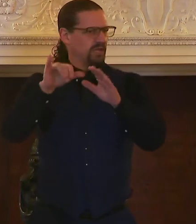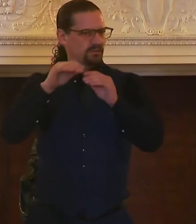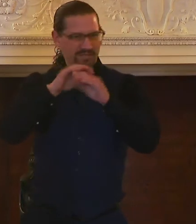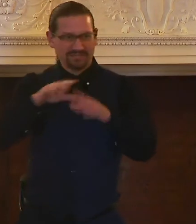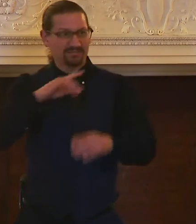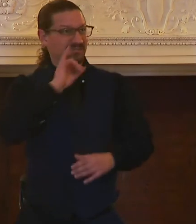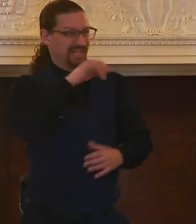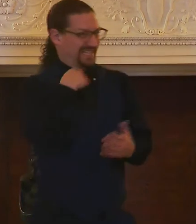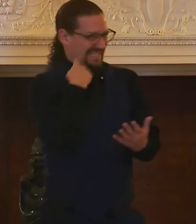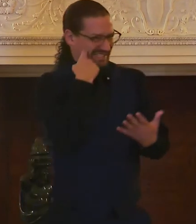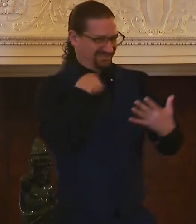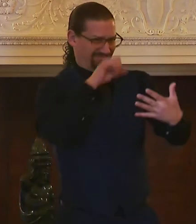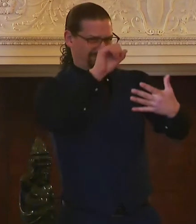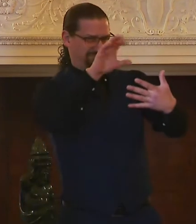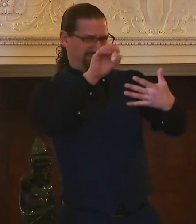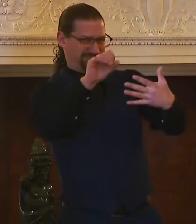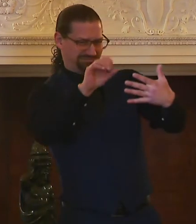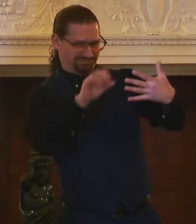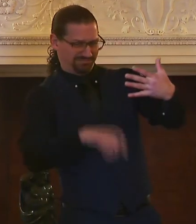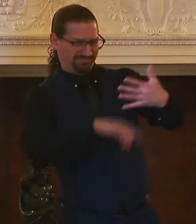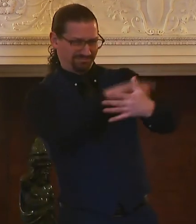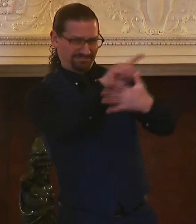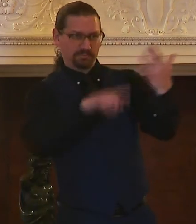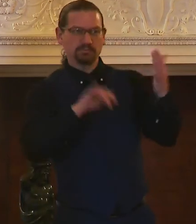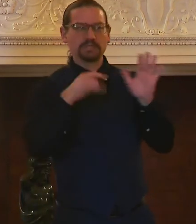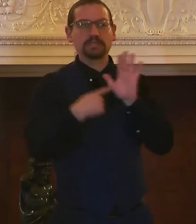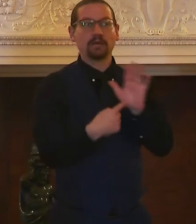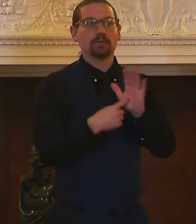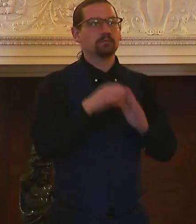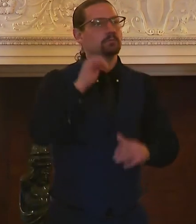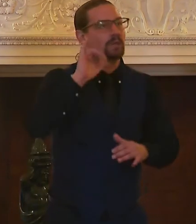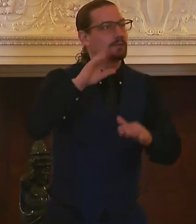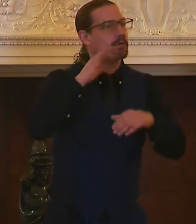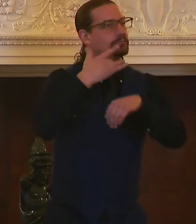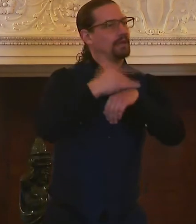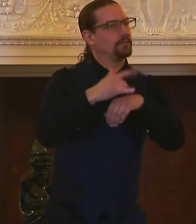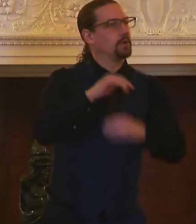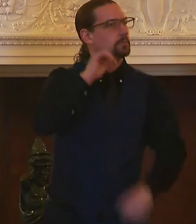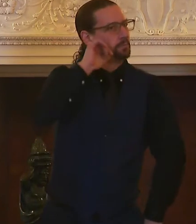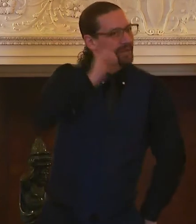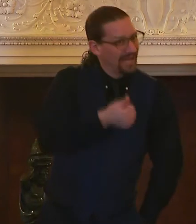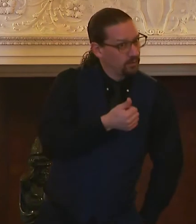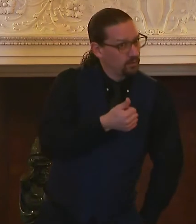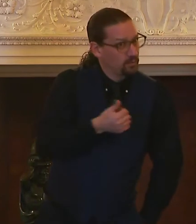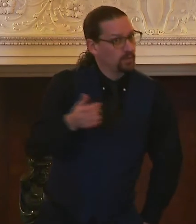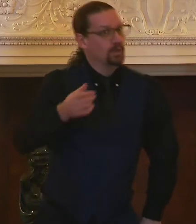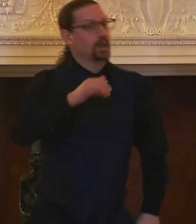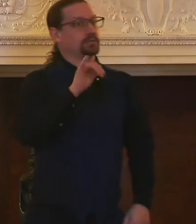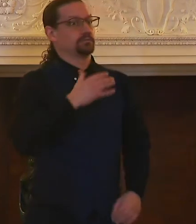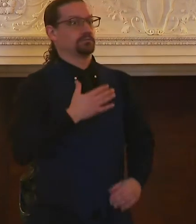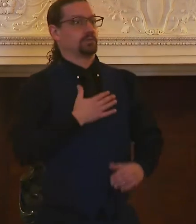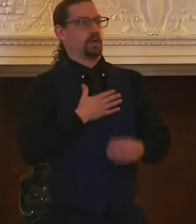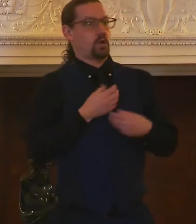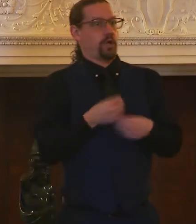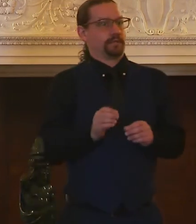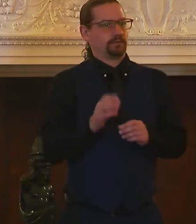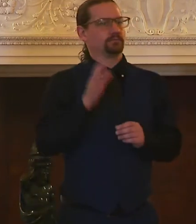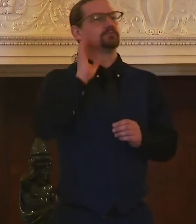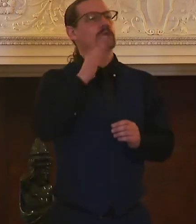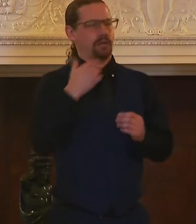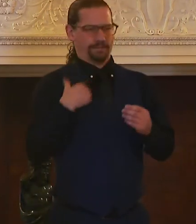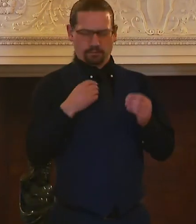have available for tomorrow, the 13th. And my office is going to be sharing every day the list of